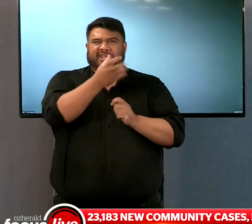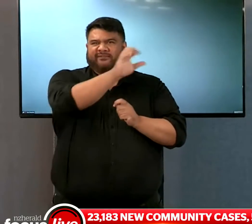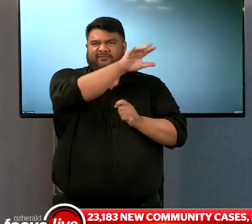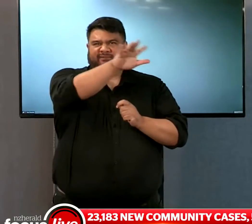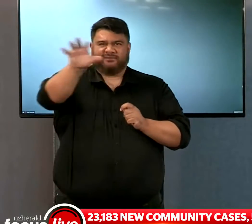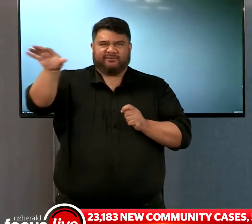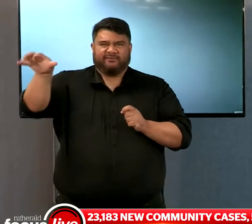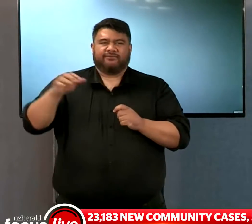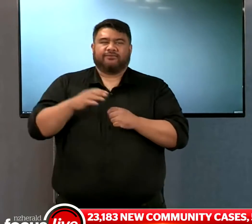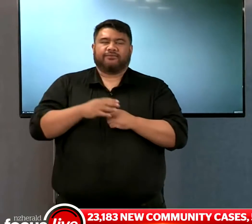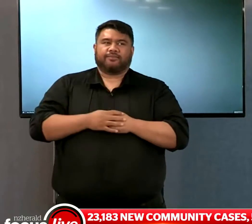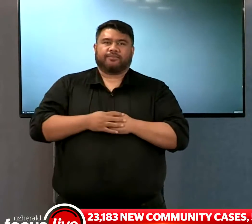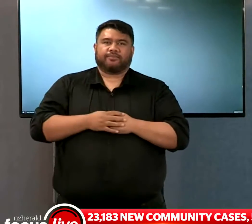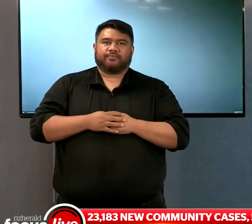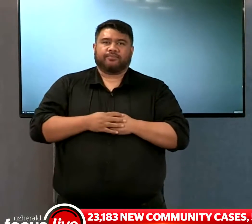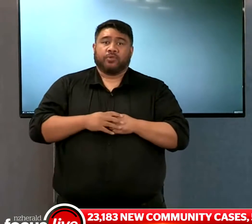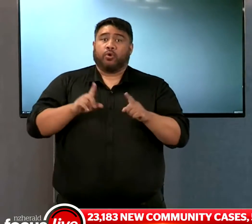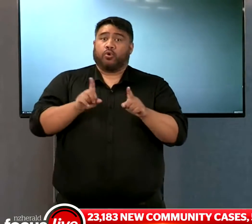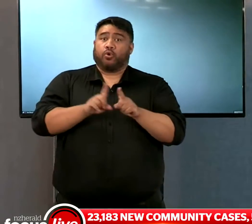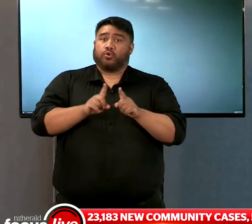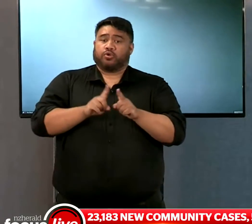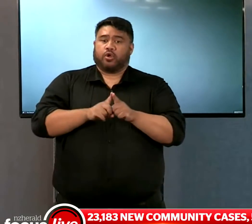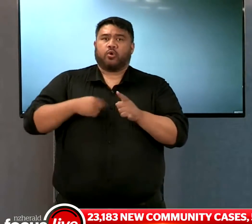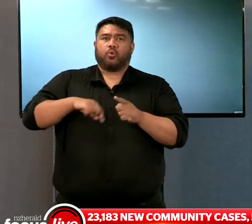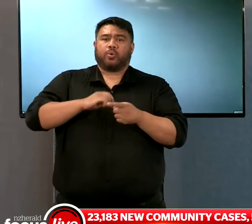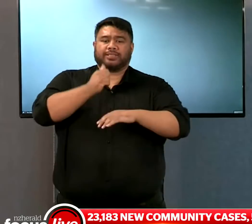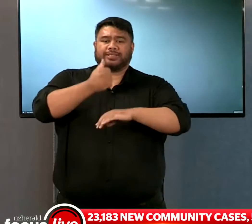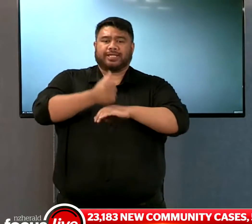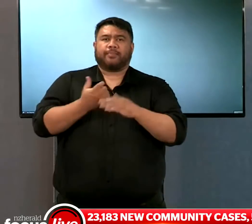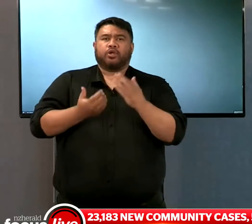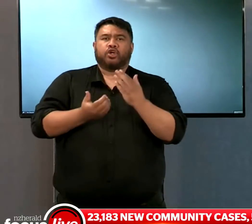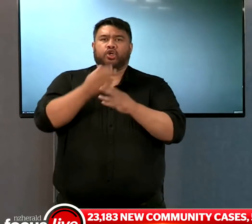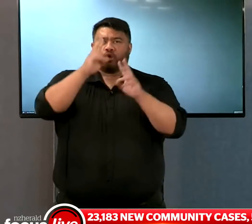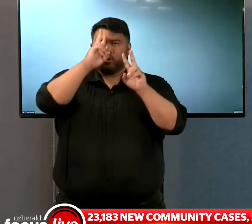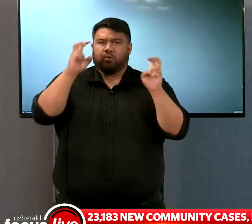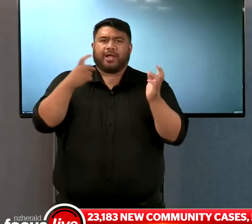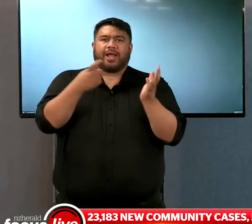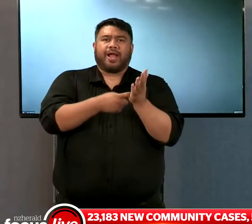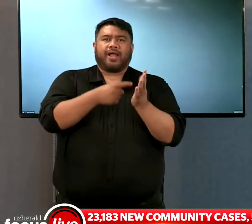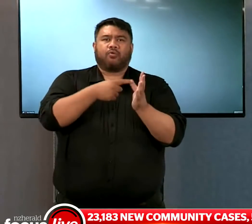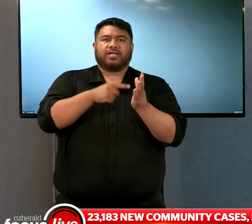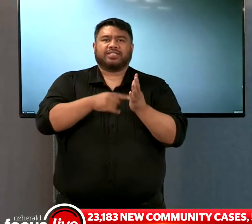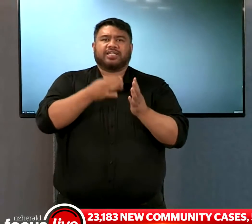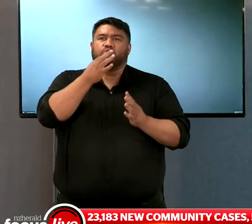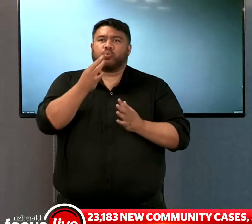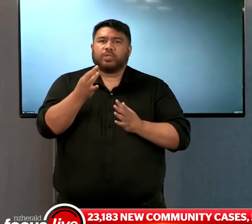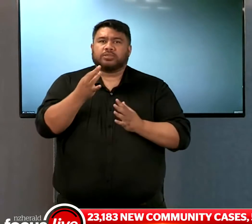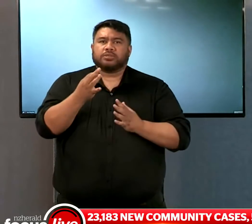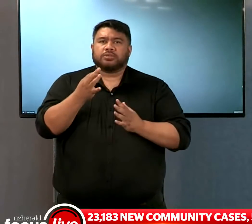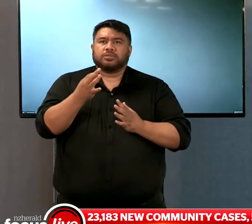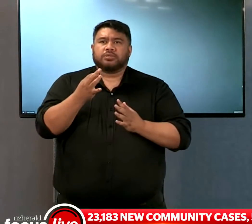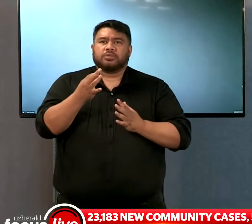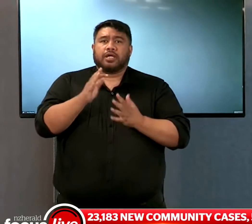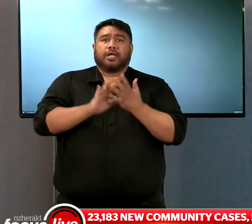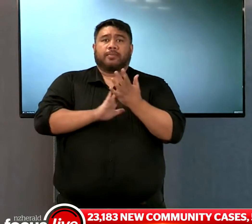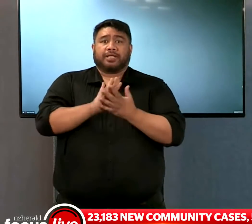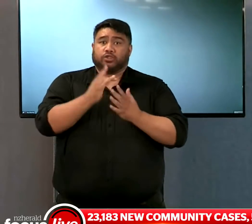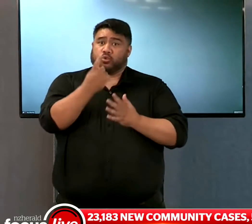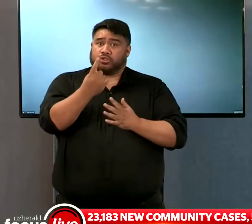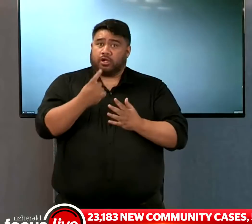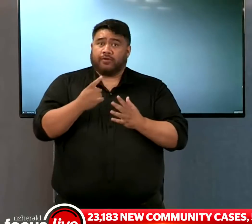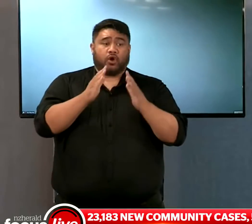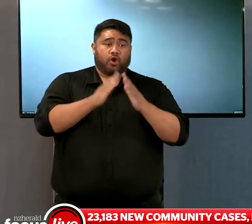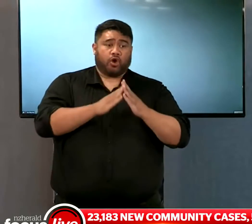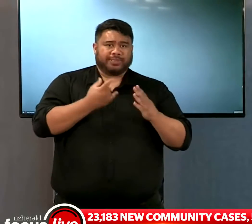And we've enabled a new technology to assist this. It's called our RATS requester site. So people who are